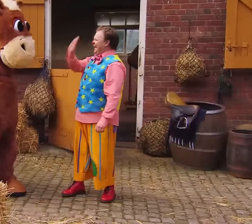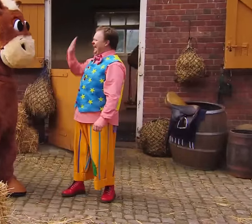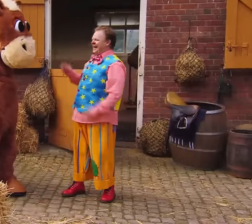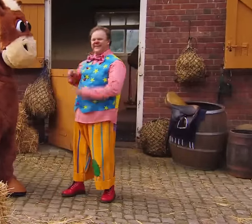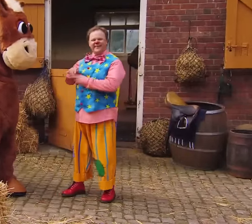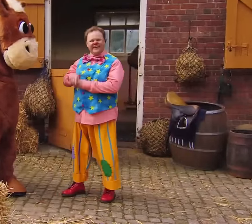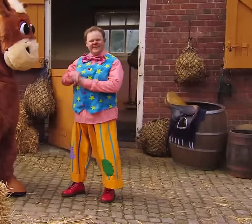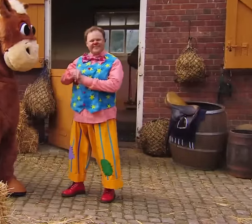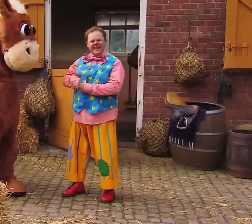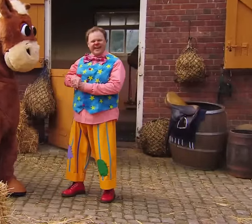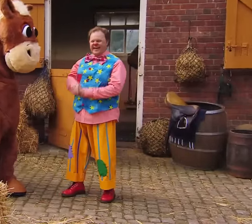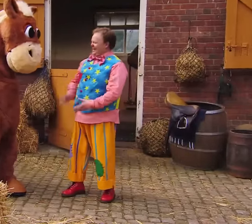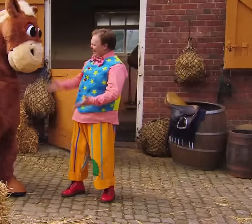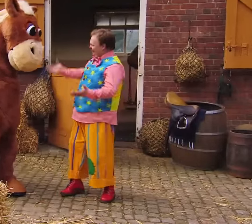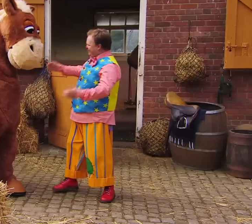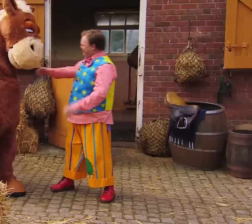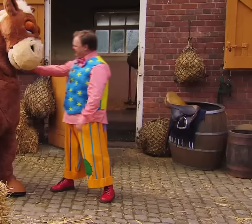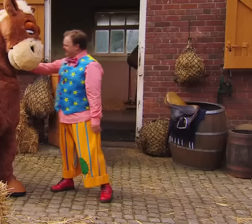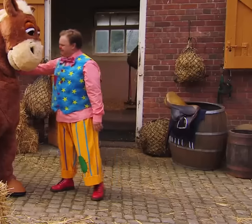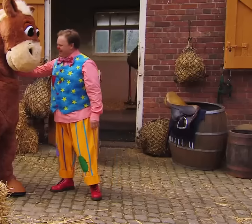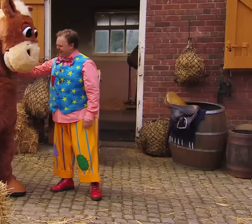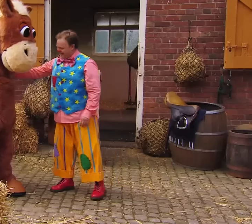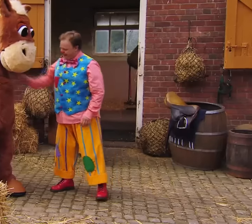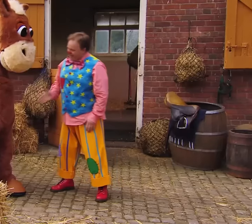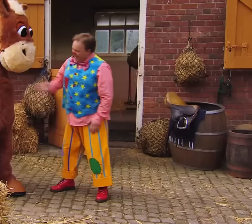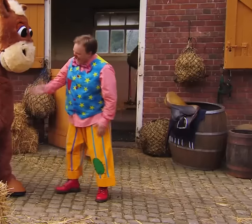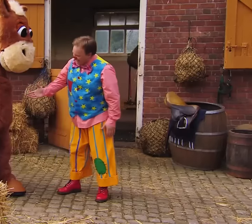Hello, horsey. Oh, it's good to meet you.